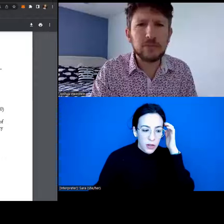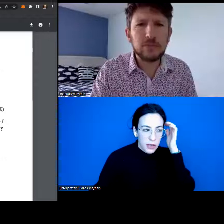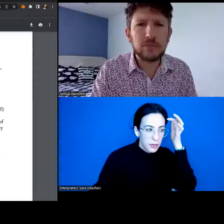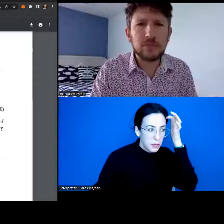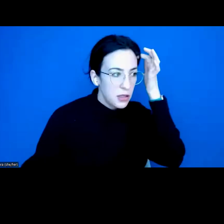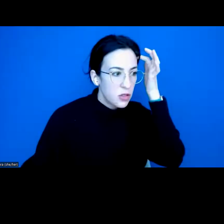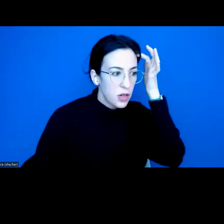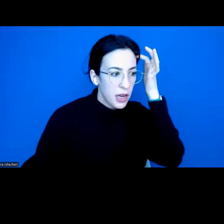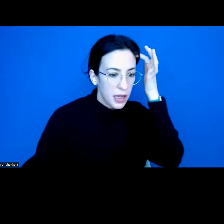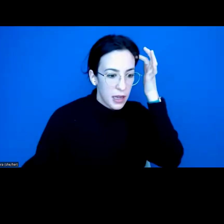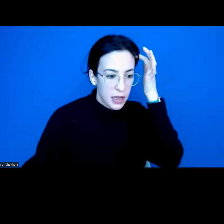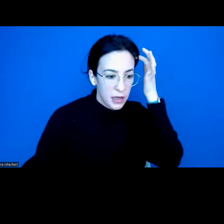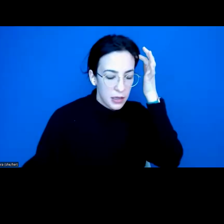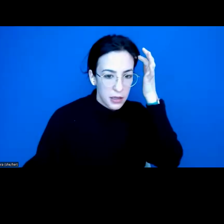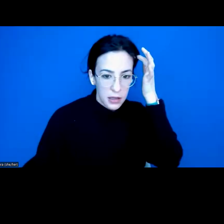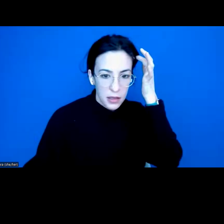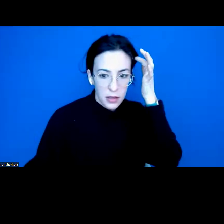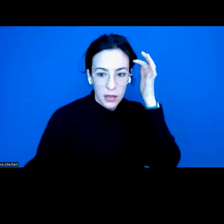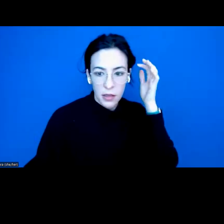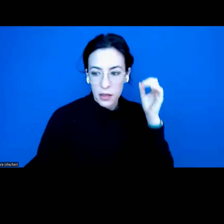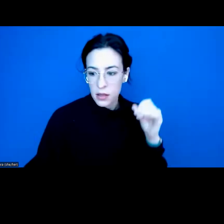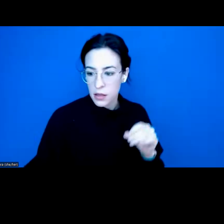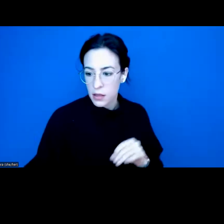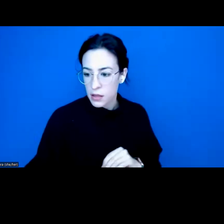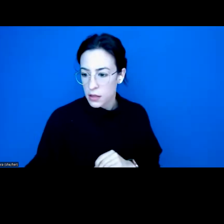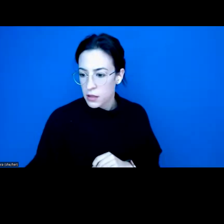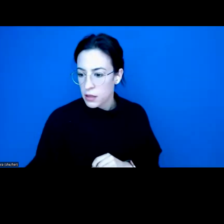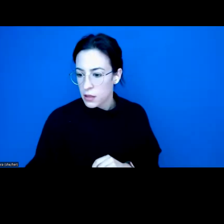All right, let me try again.